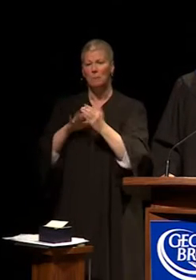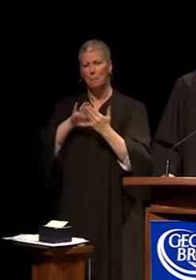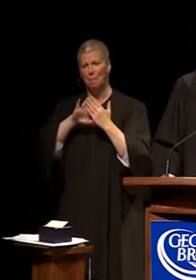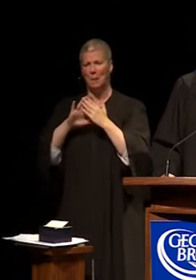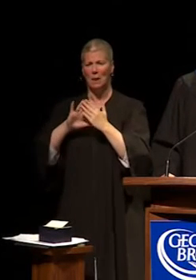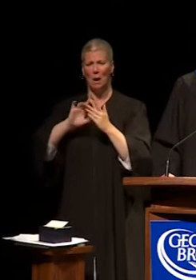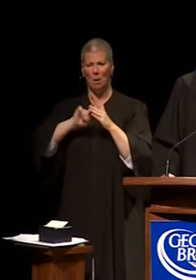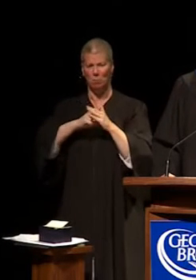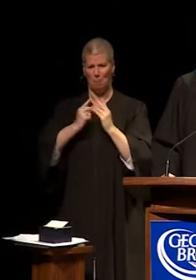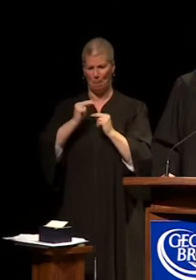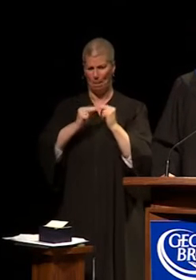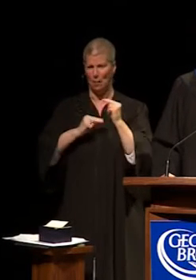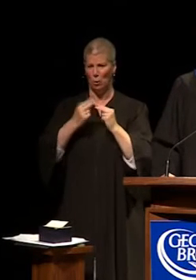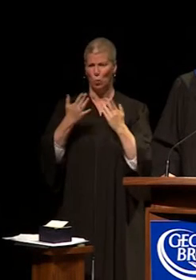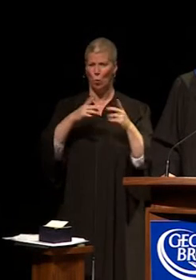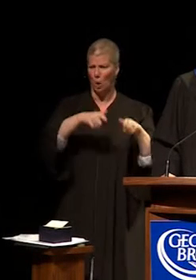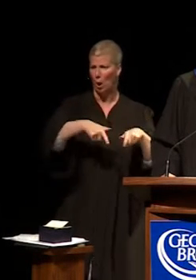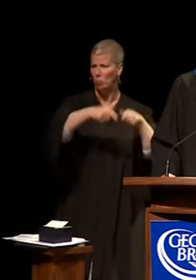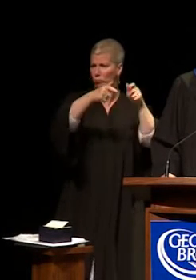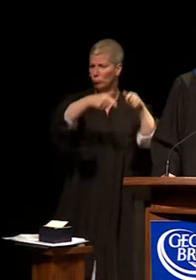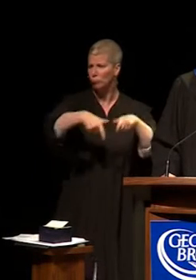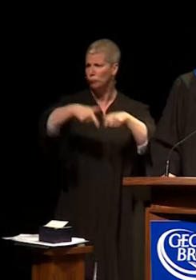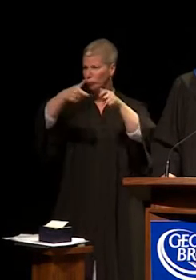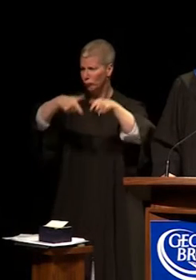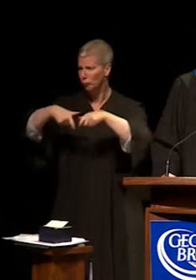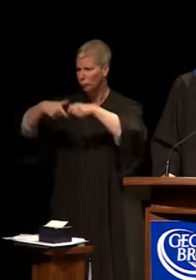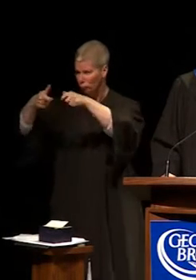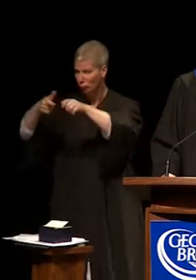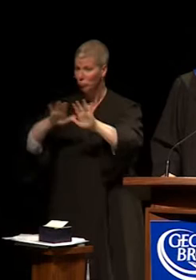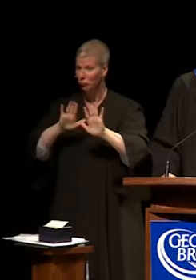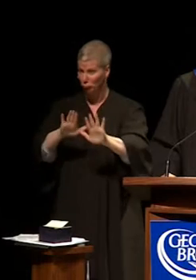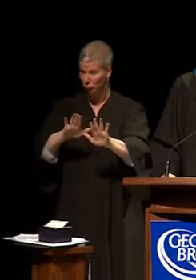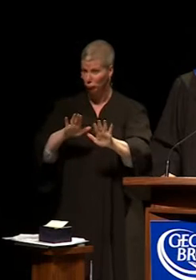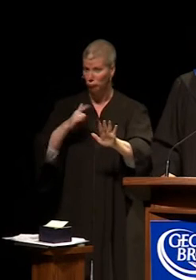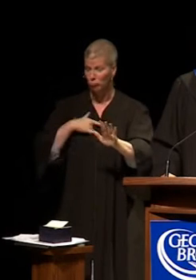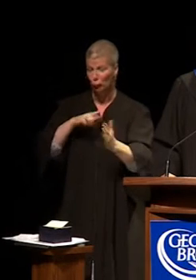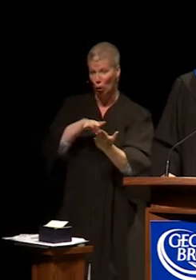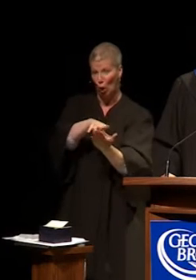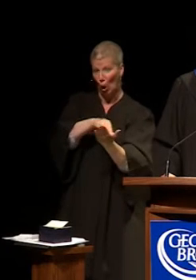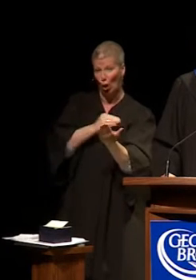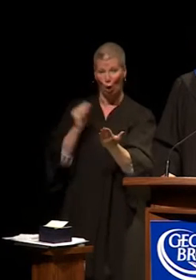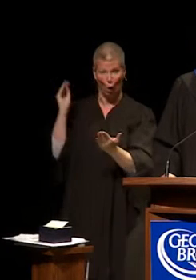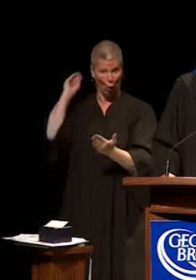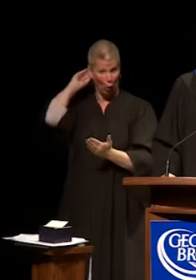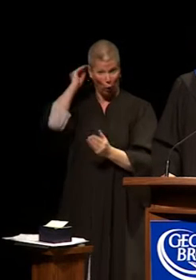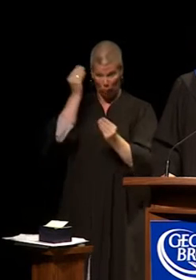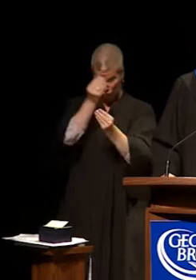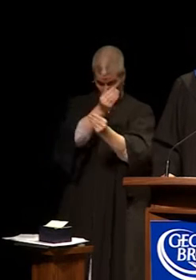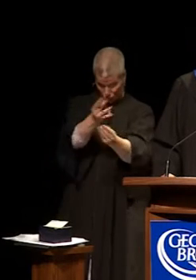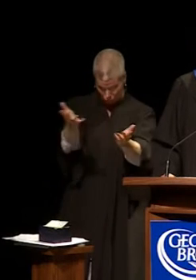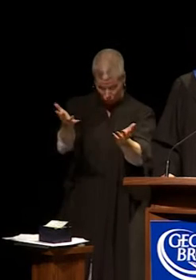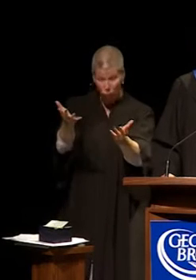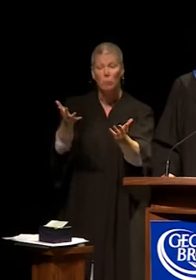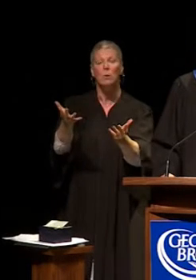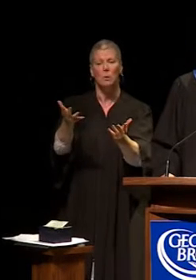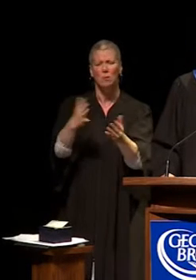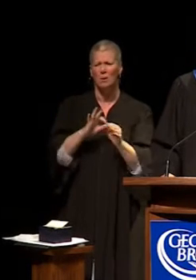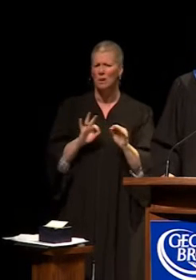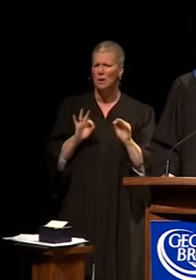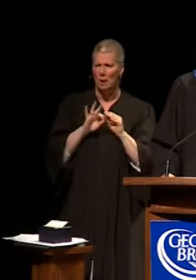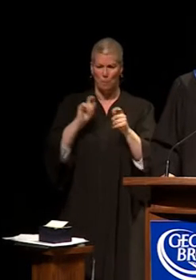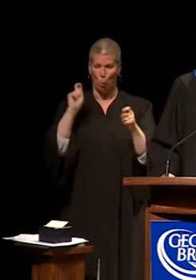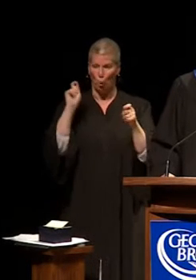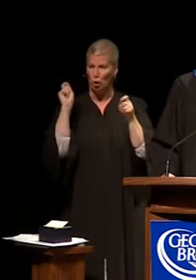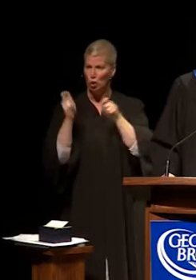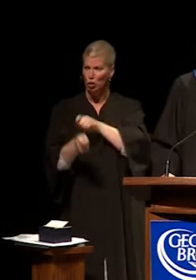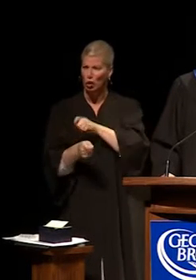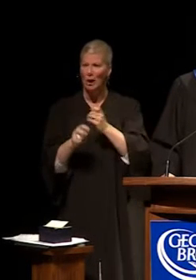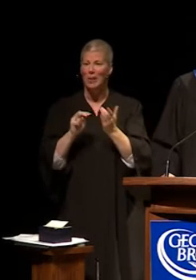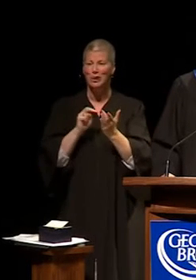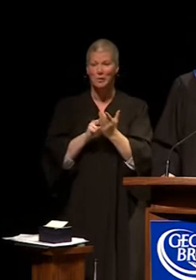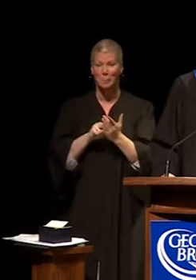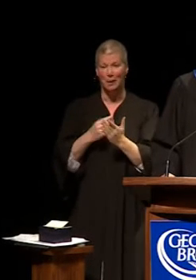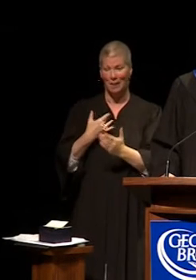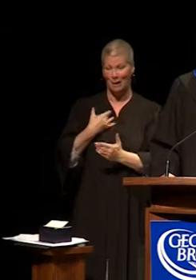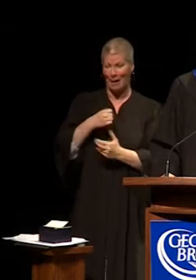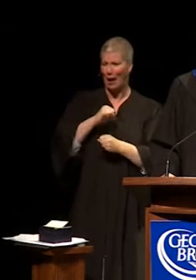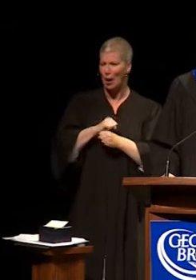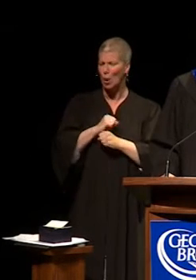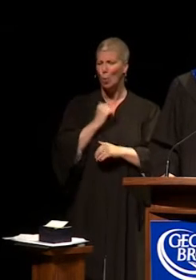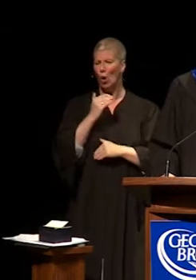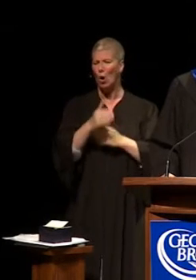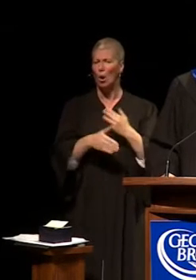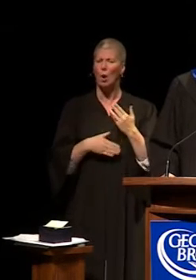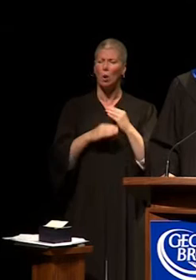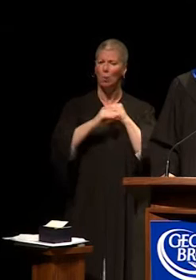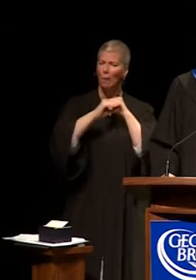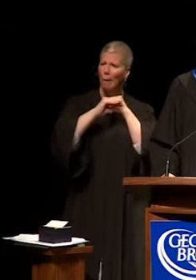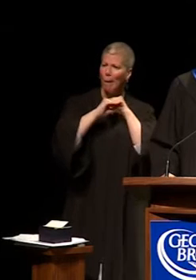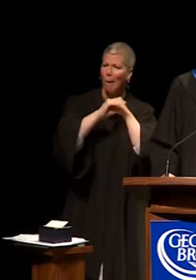buildings. Lesson: you have to evolve and grow to stay in a career, or any